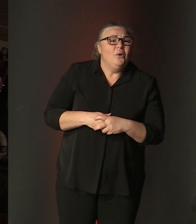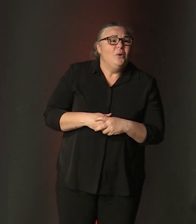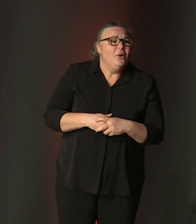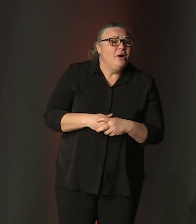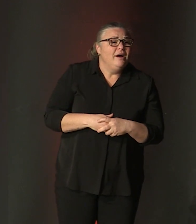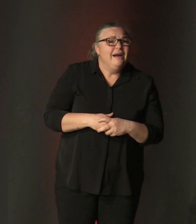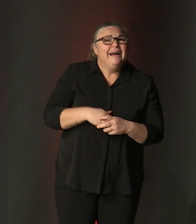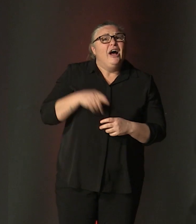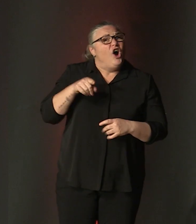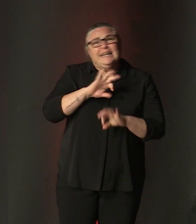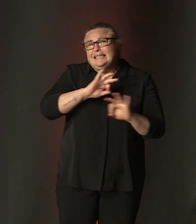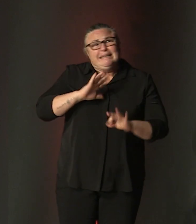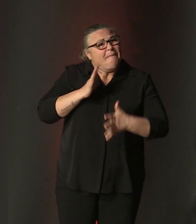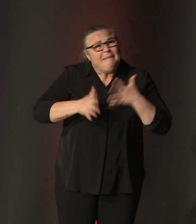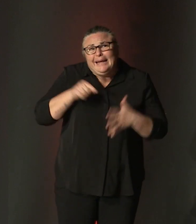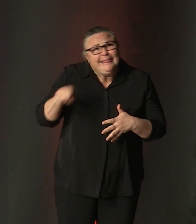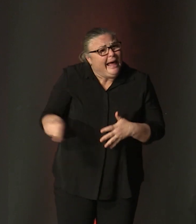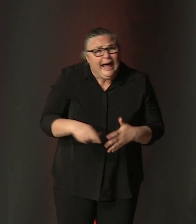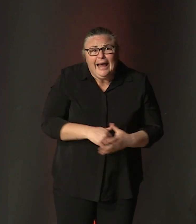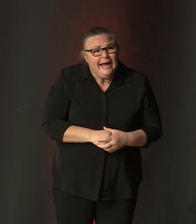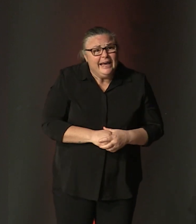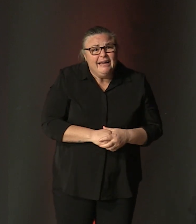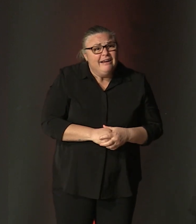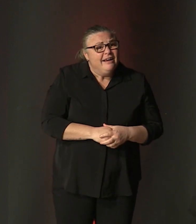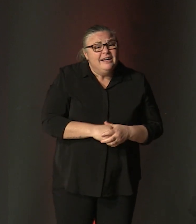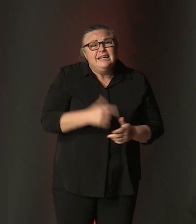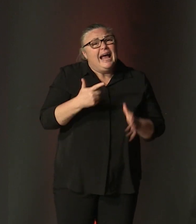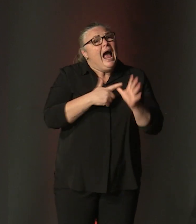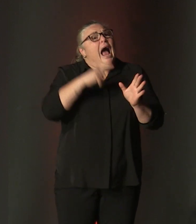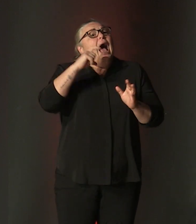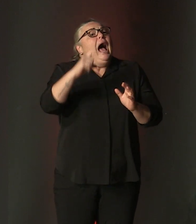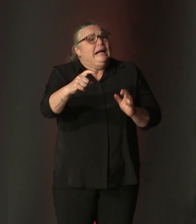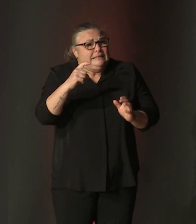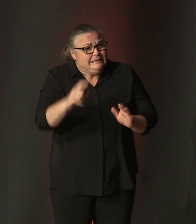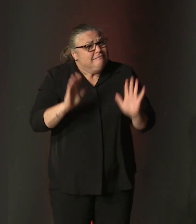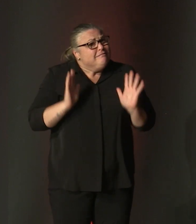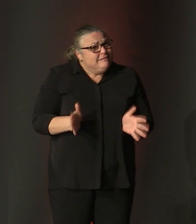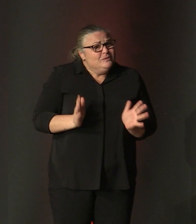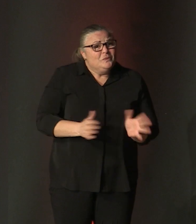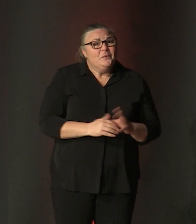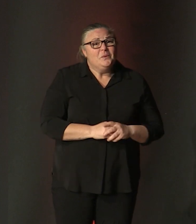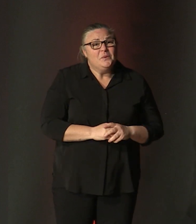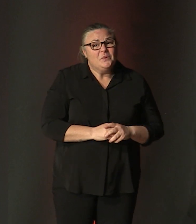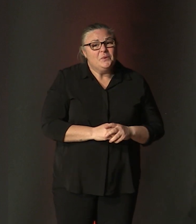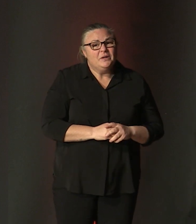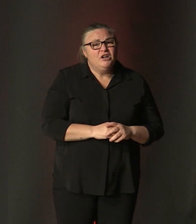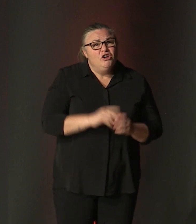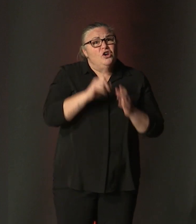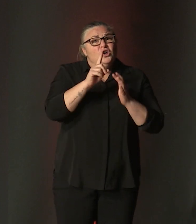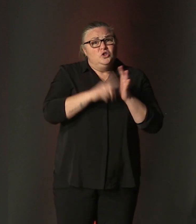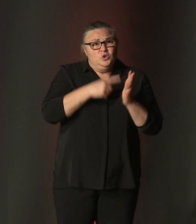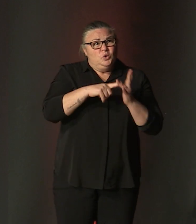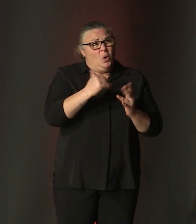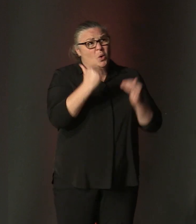I didn't mean to do it. It was just an accident. Joe says that I'm